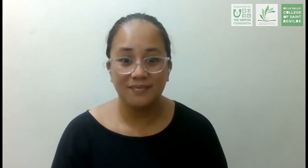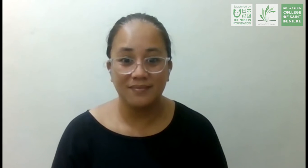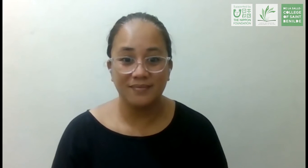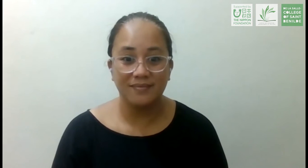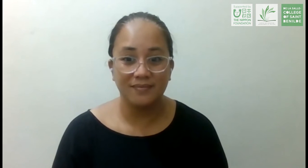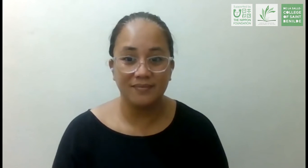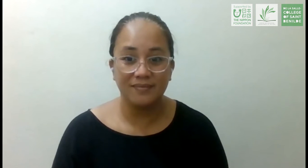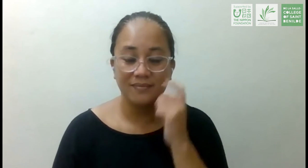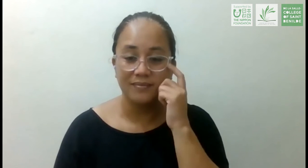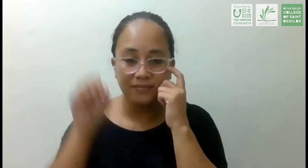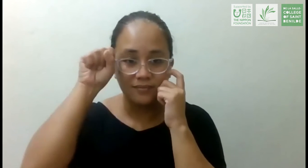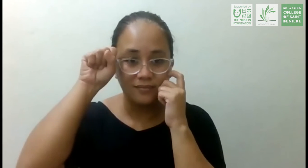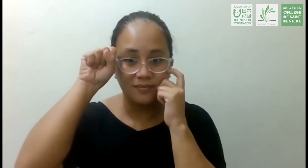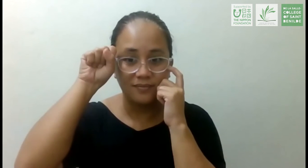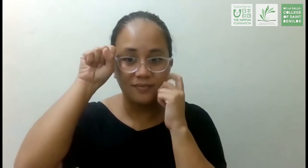Yes, shot.